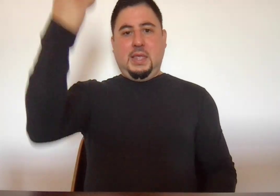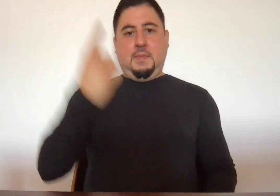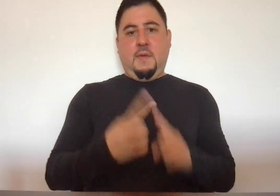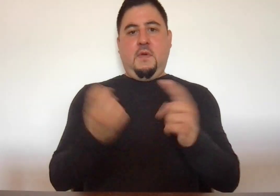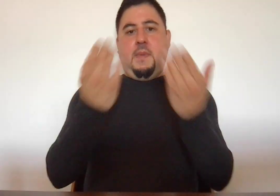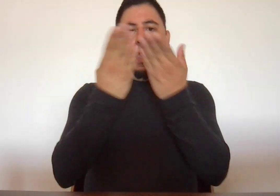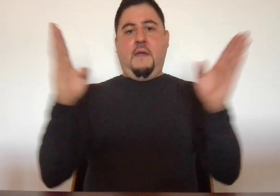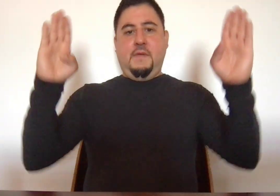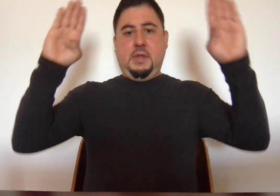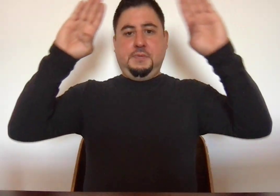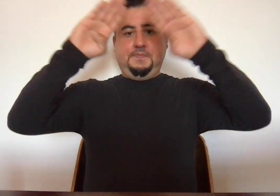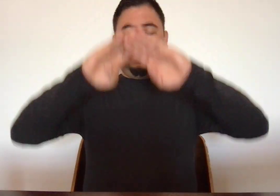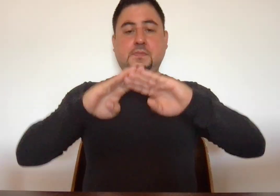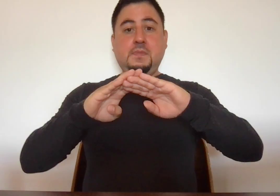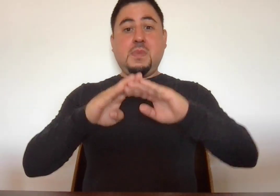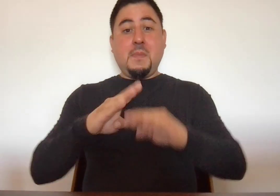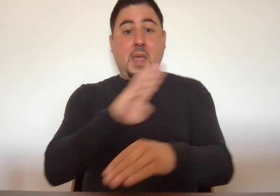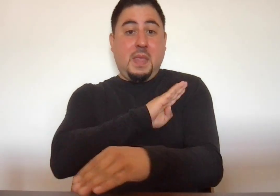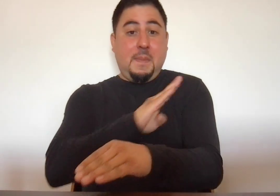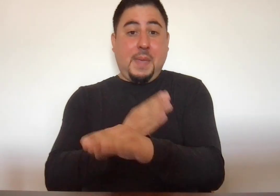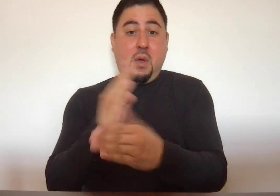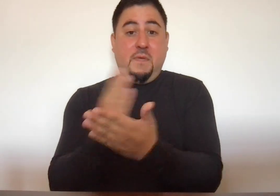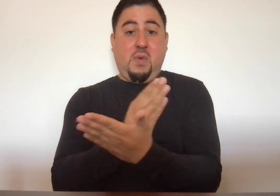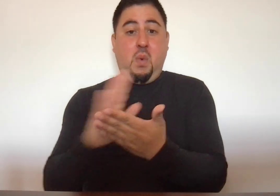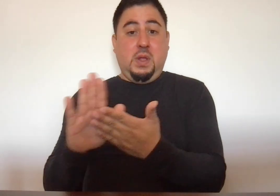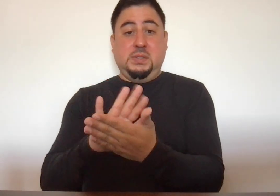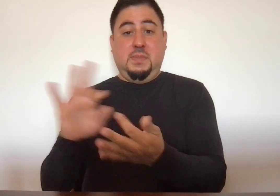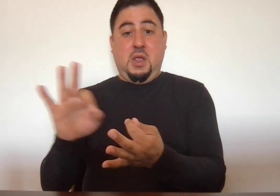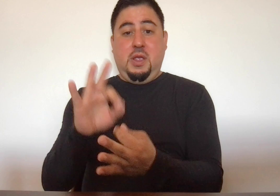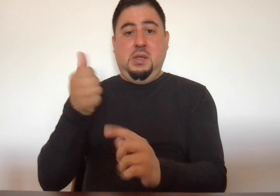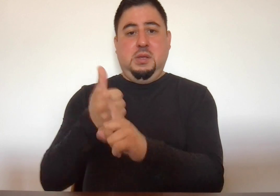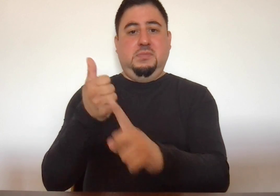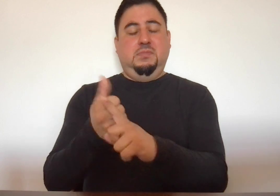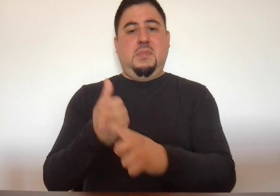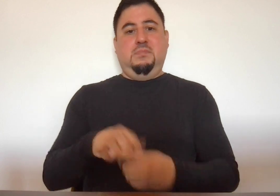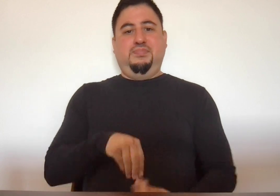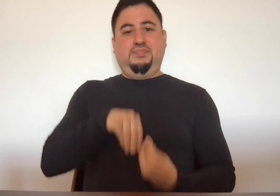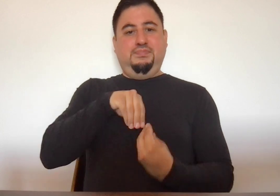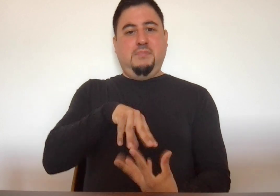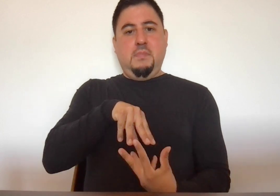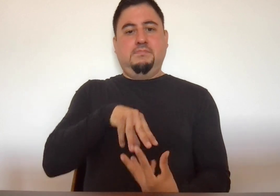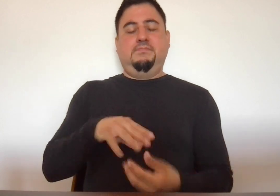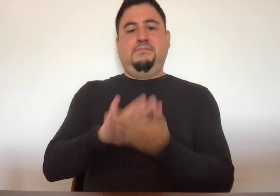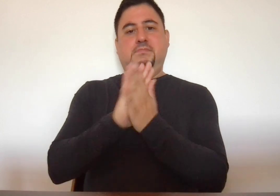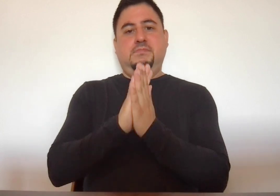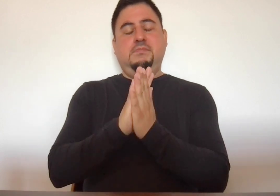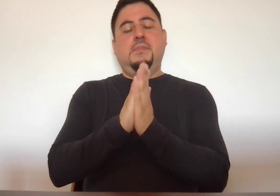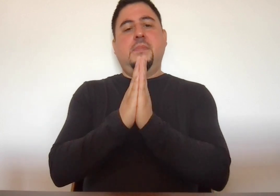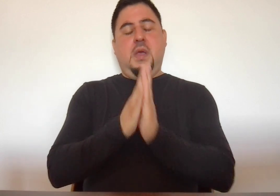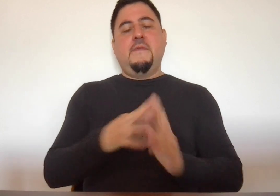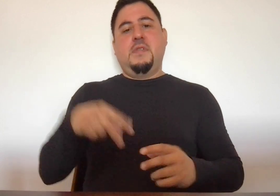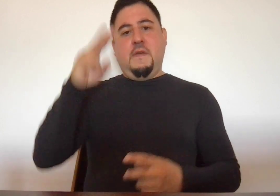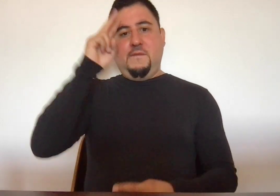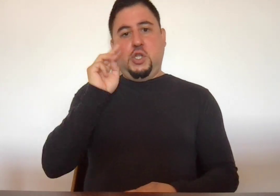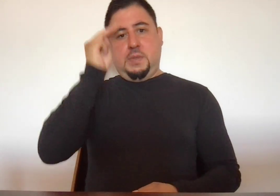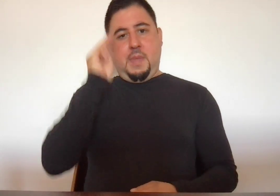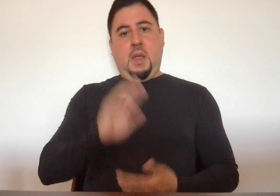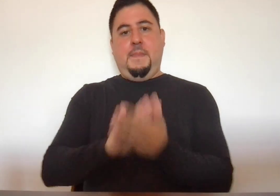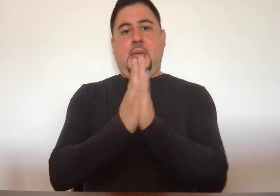down from heaven, and by the Holy Spirit was incarnate of the Virgin Mary and became man. For our sake